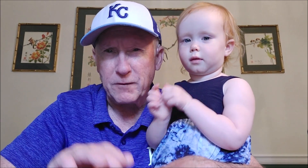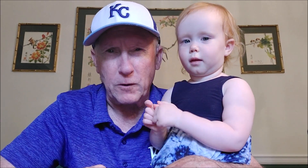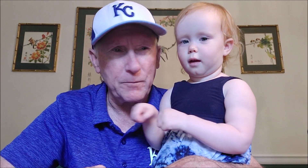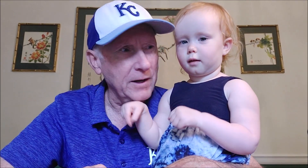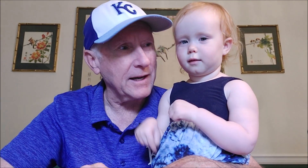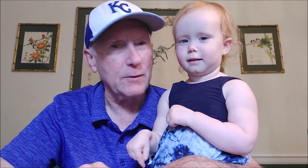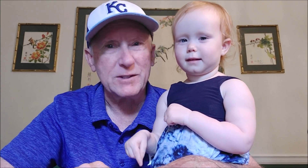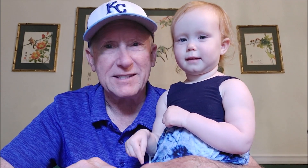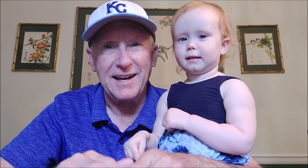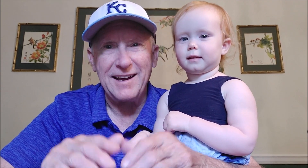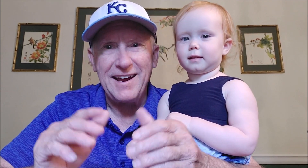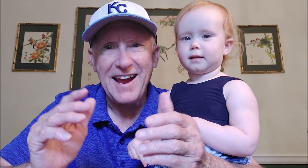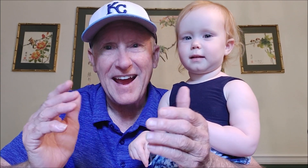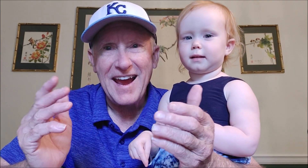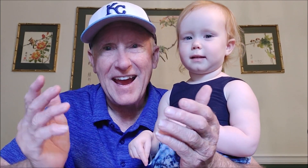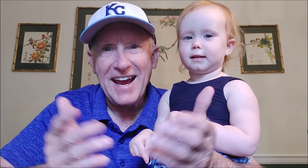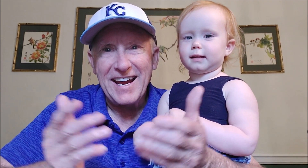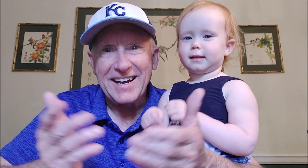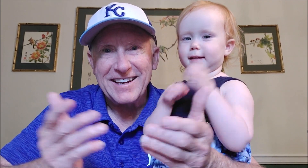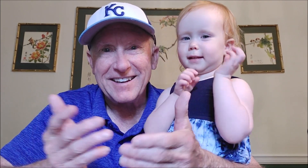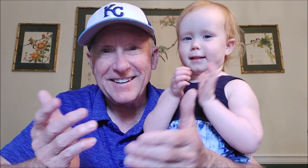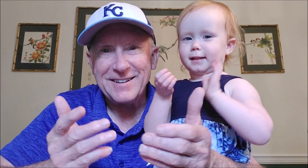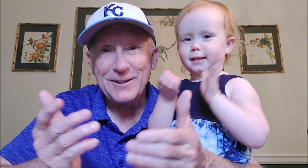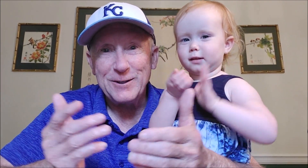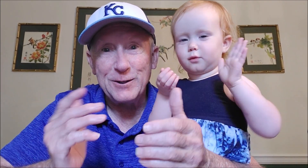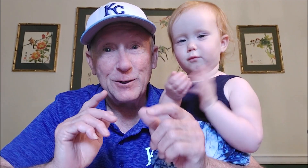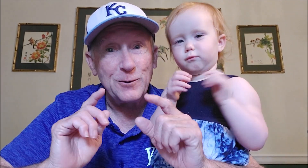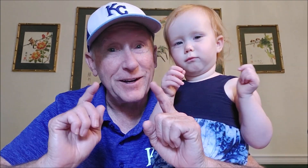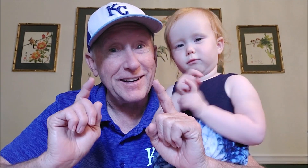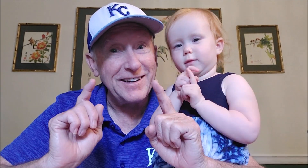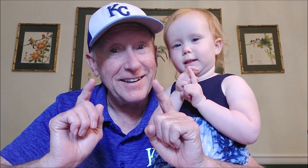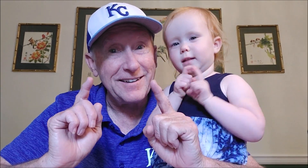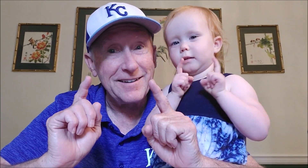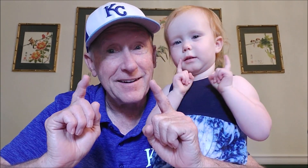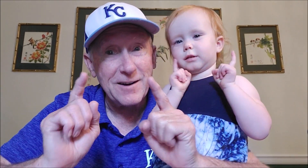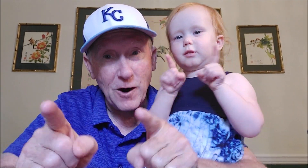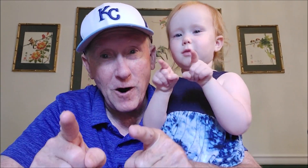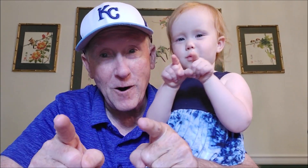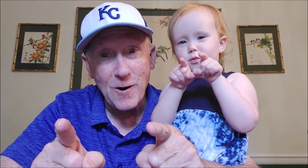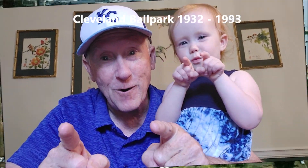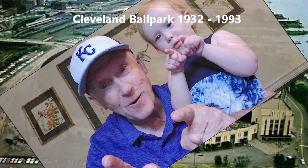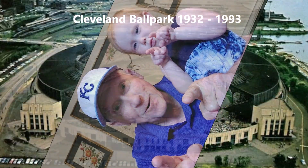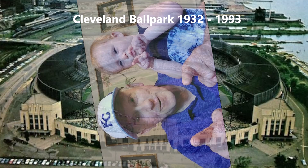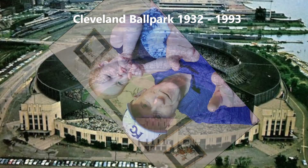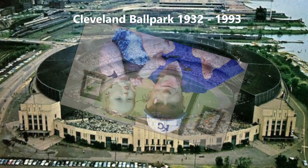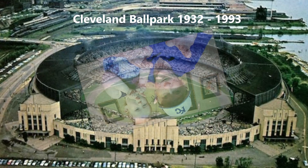Wonderful. Can we say, here we go.